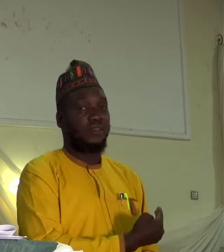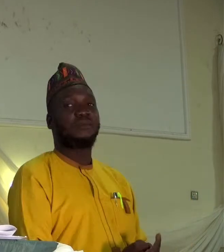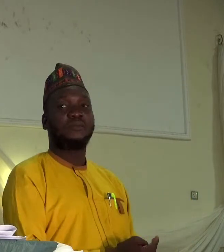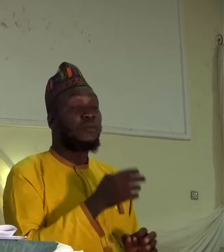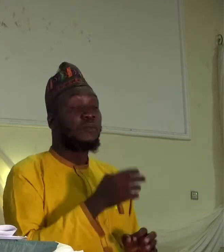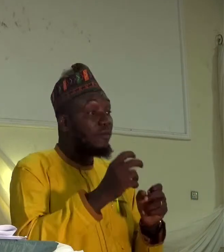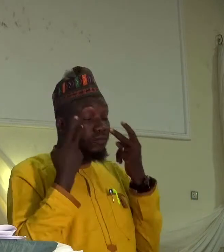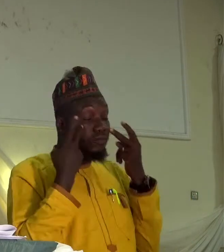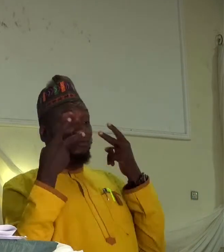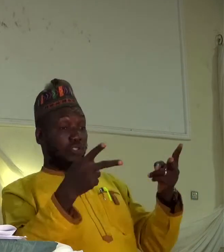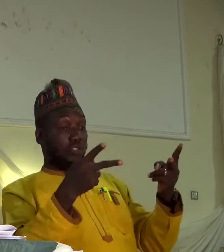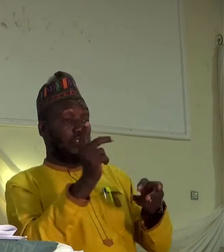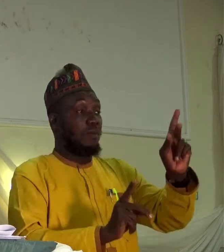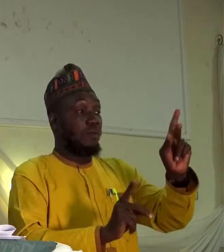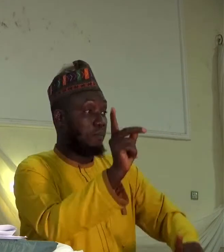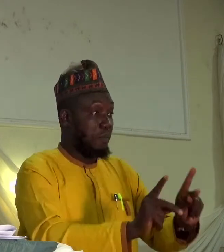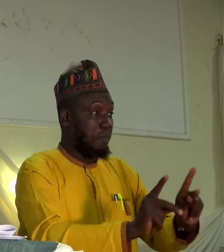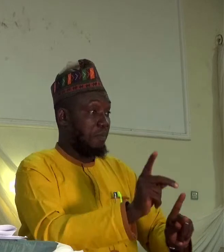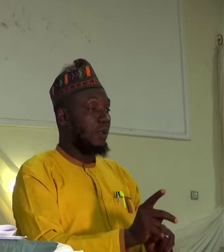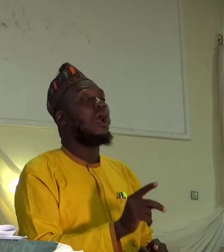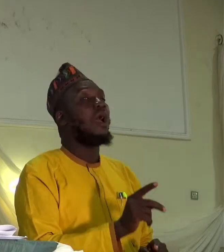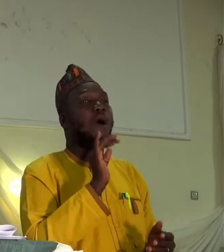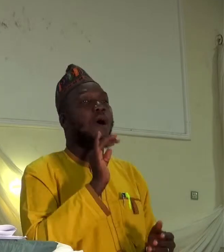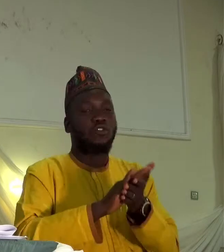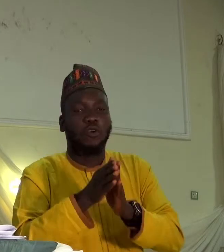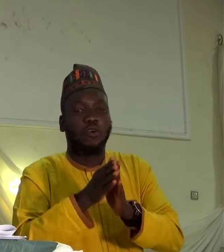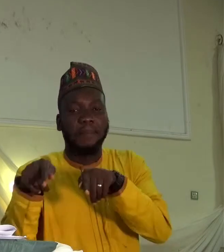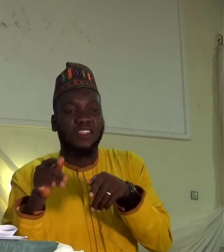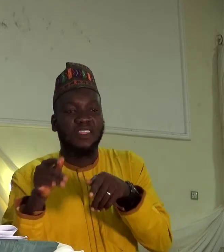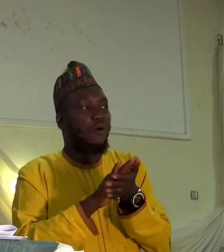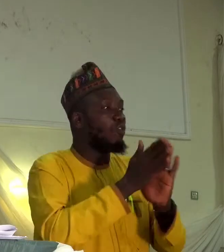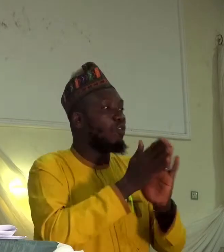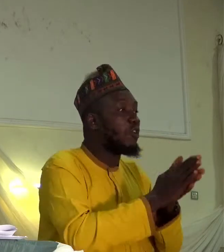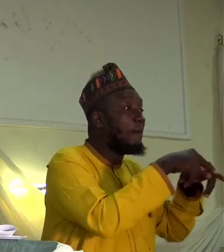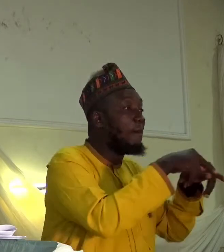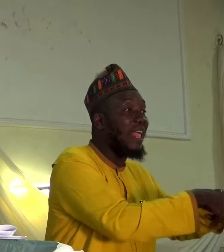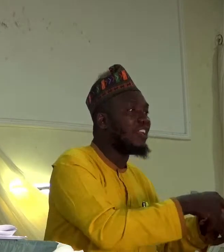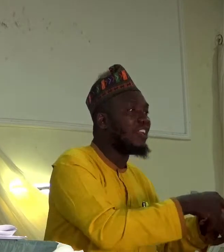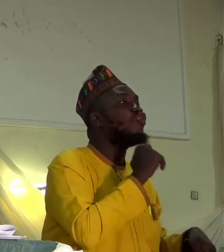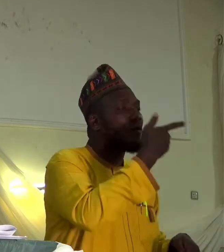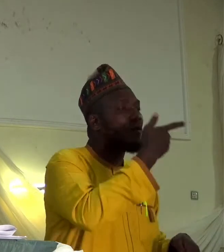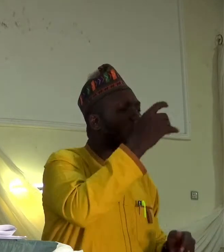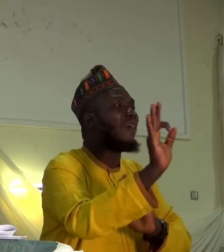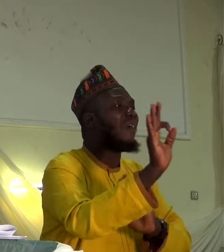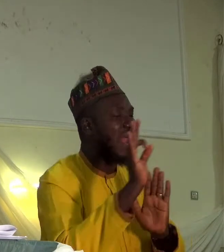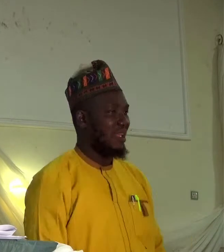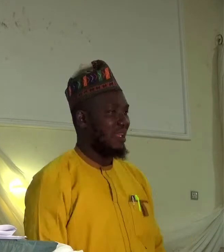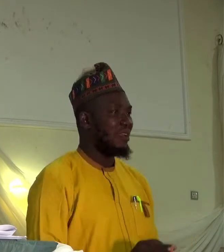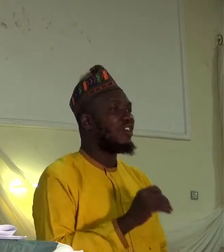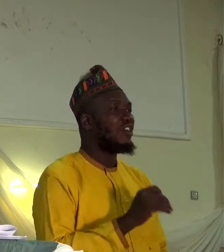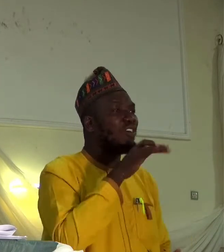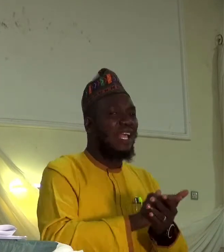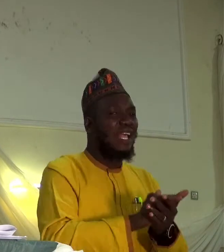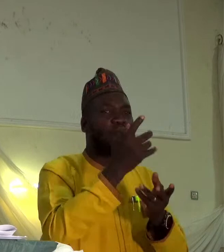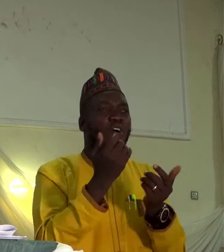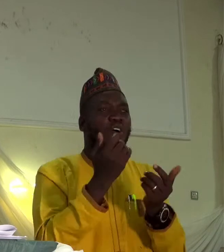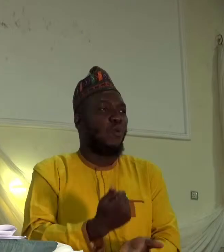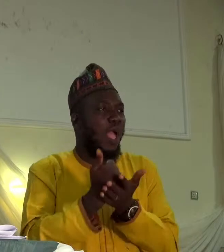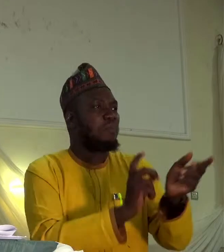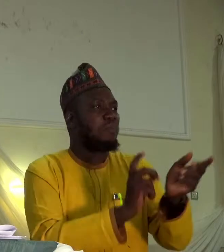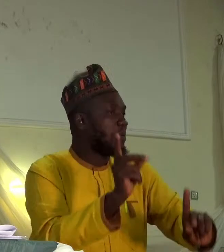Tebare yon si, teba toba peto, nti mo fe da ni, nti mo fe da ni, ki se tori o long. Ki se kope a mo fe vi help humanity, the cause of